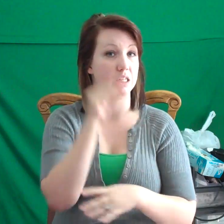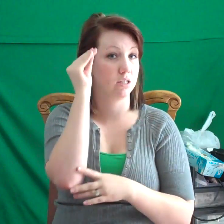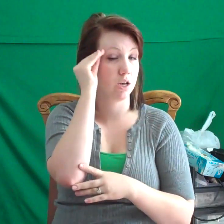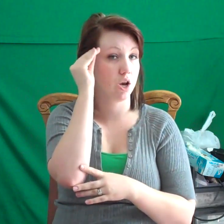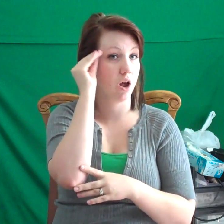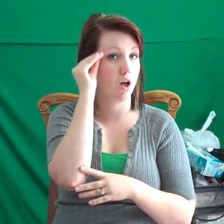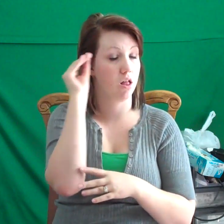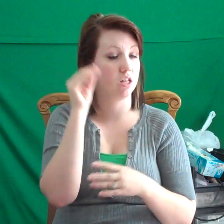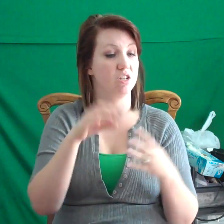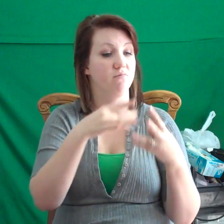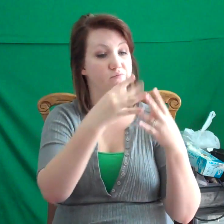several